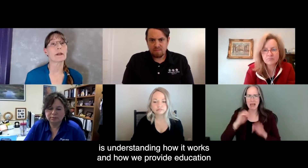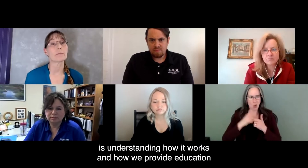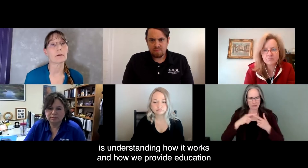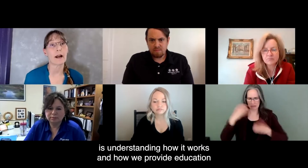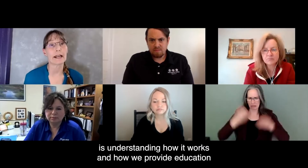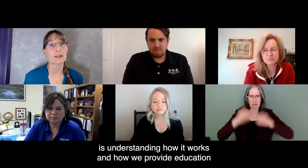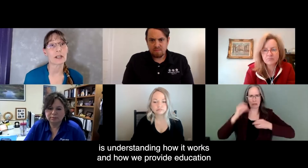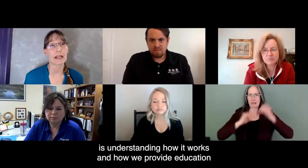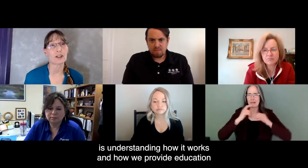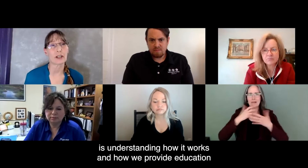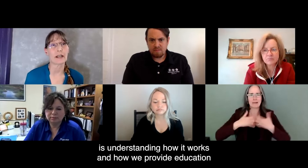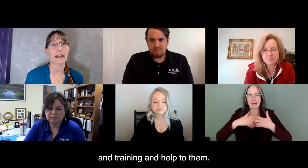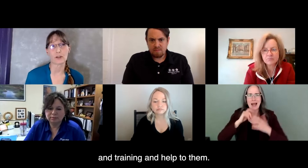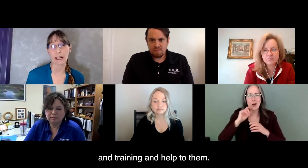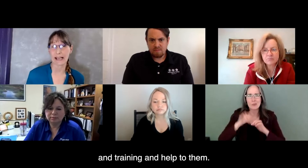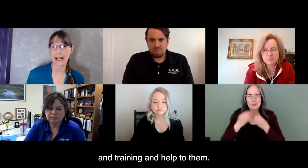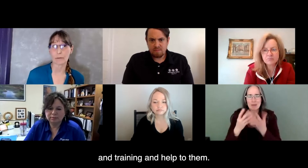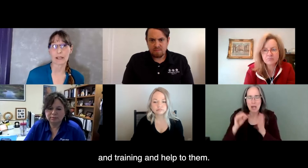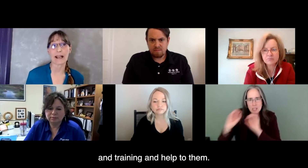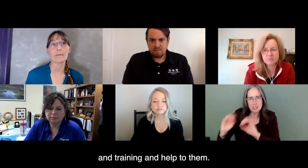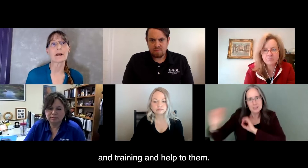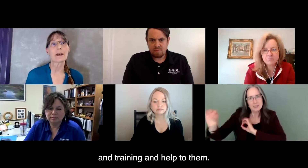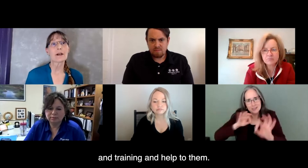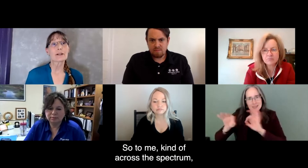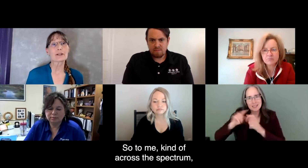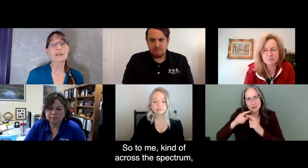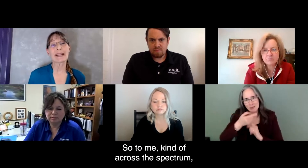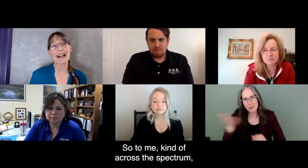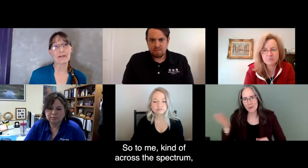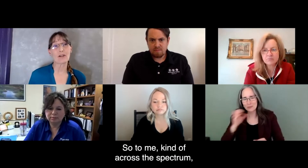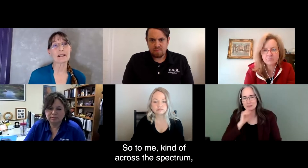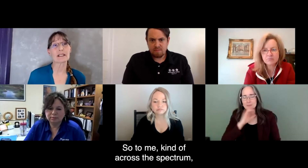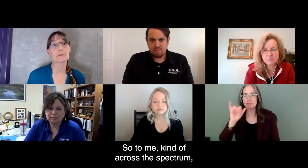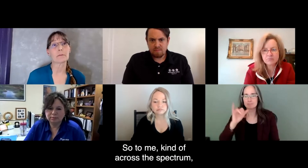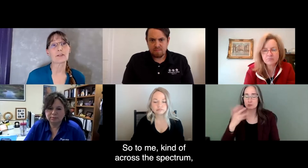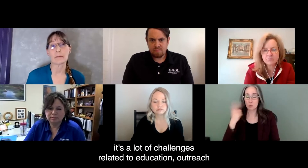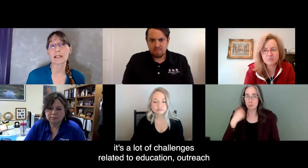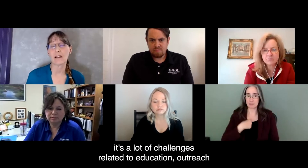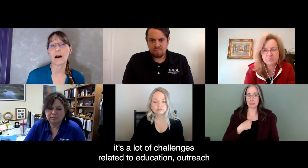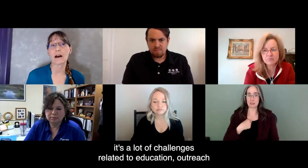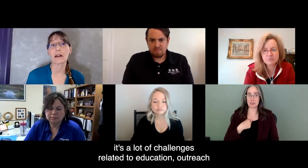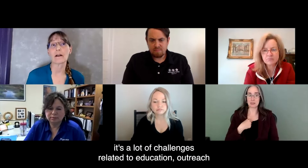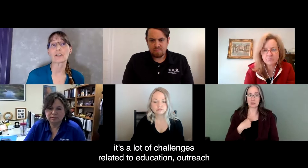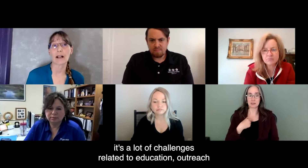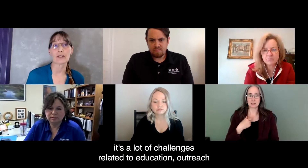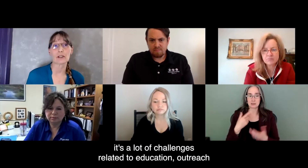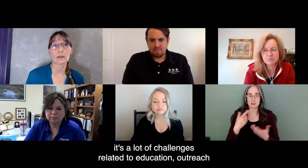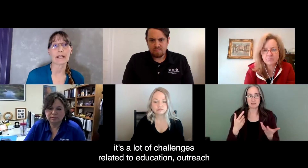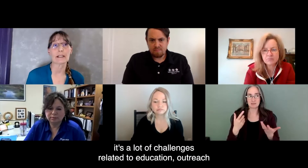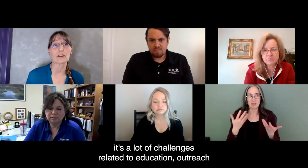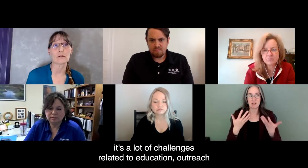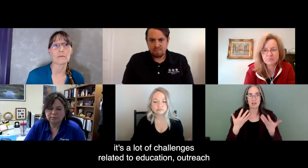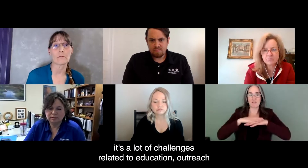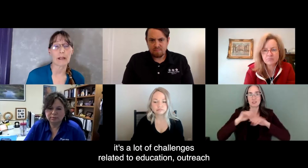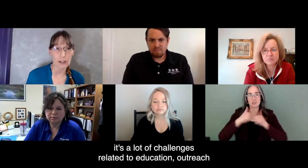how we provide education and training and help to them. So to me, kind of across the spectrum, it's a lot of challenges